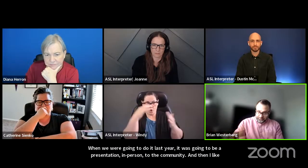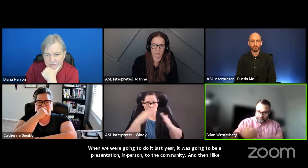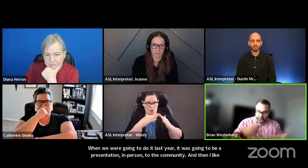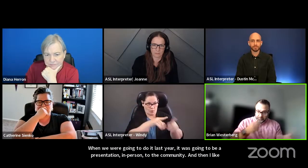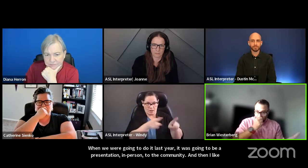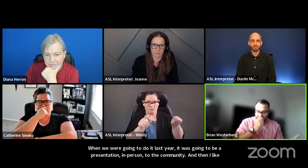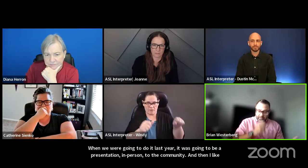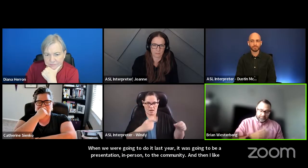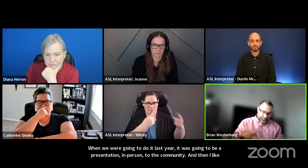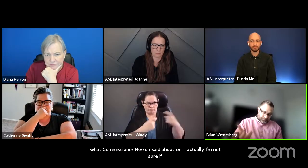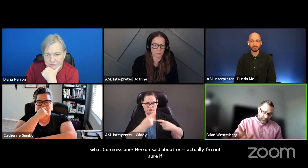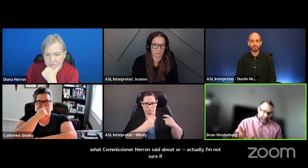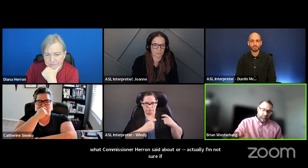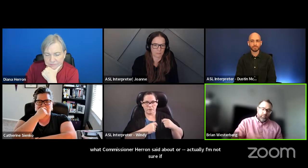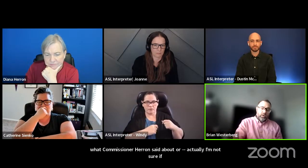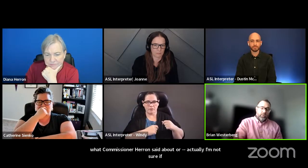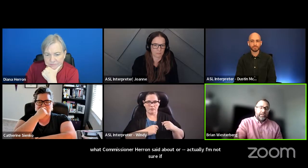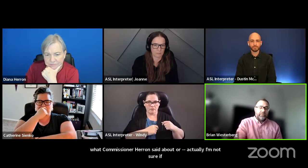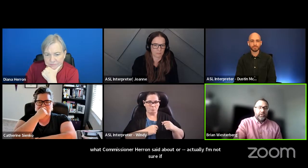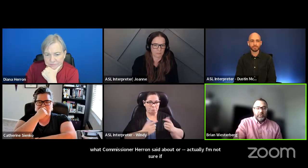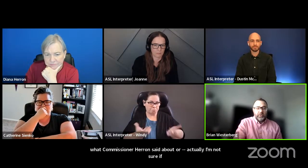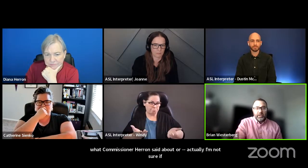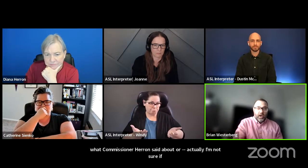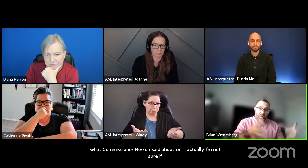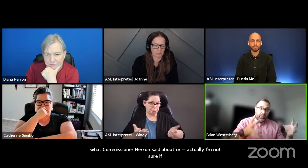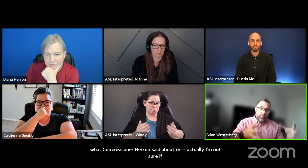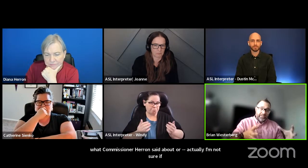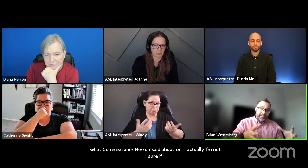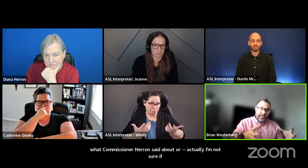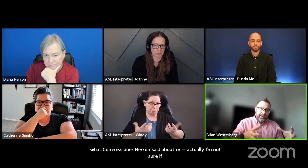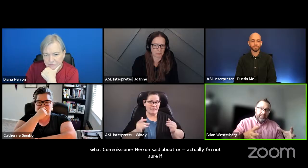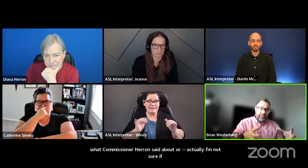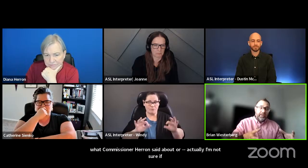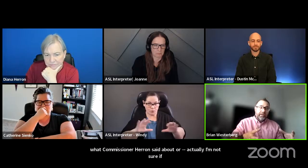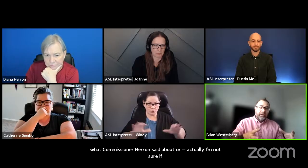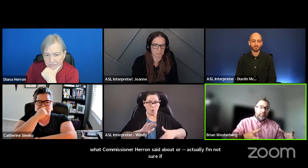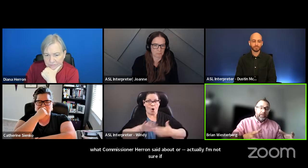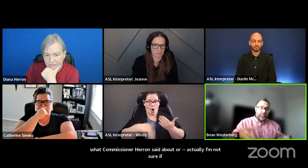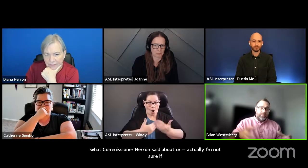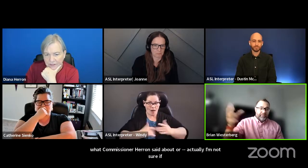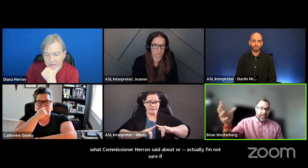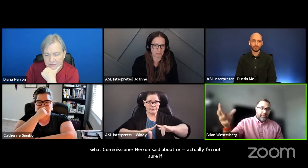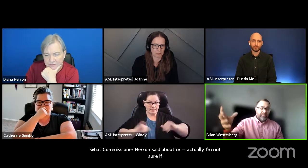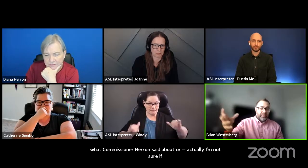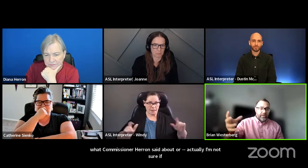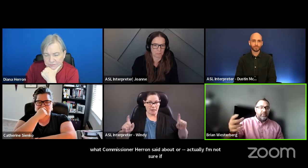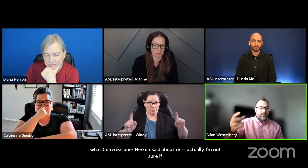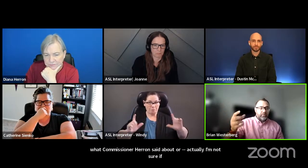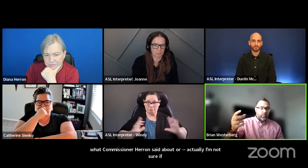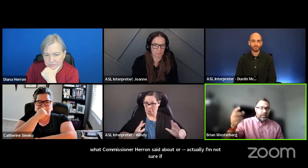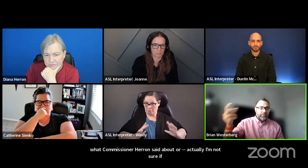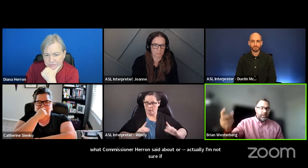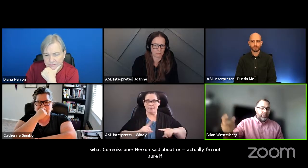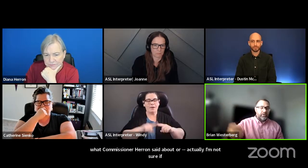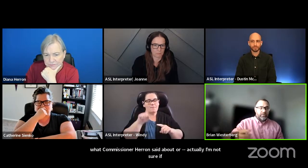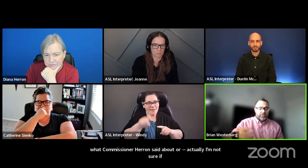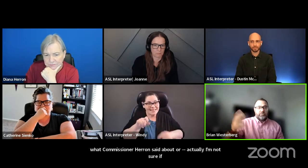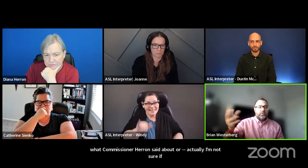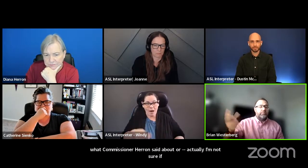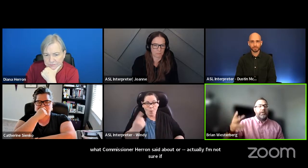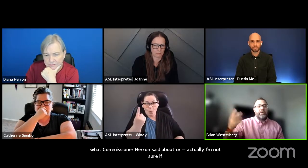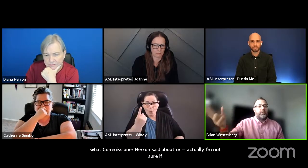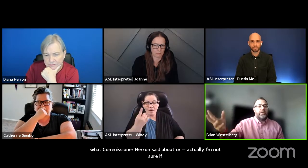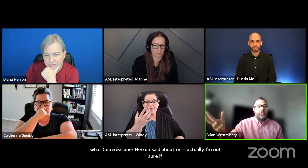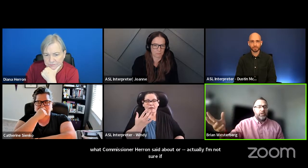right? That could be correct if you were doing it all at one time, but you would have to have that one community, or